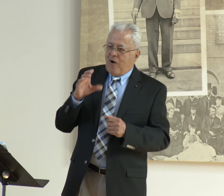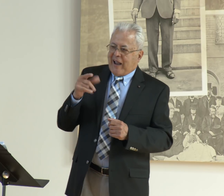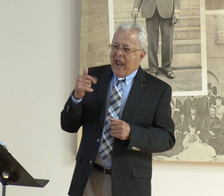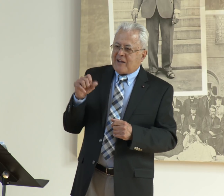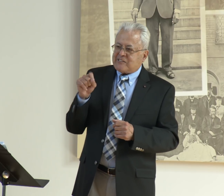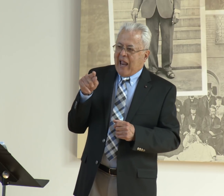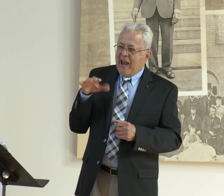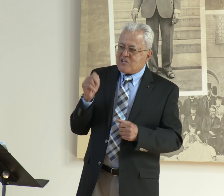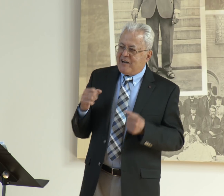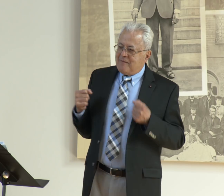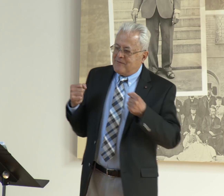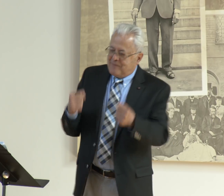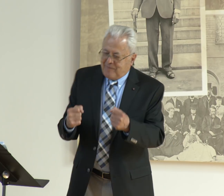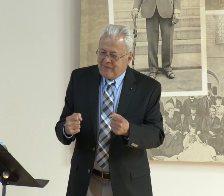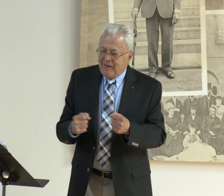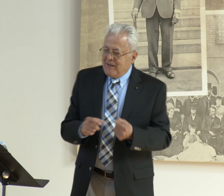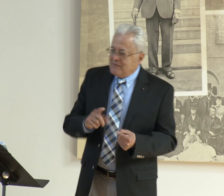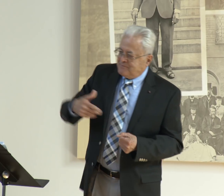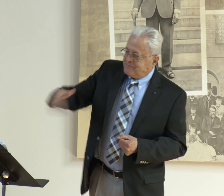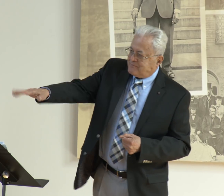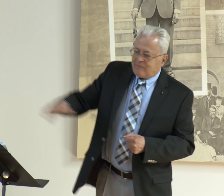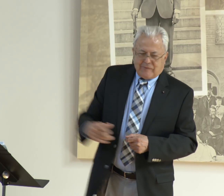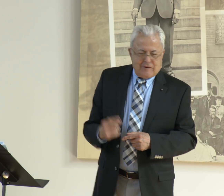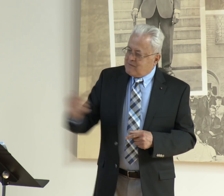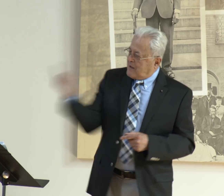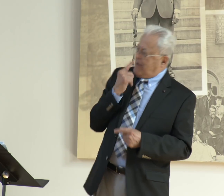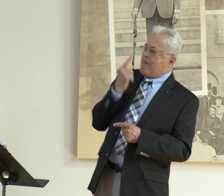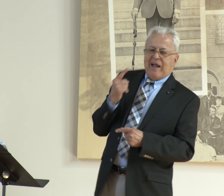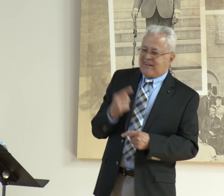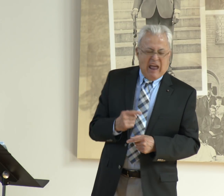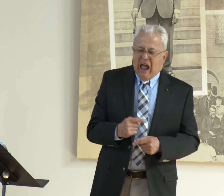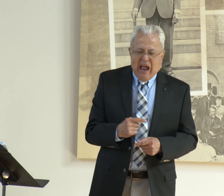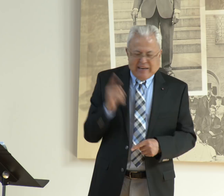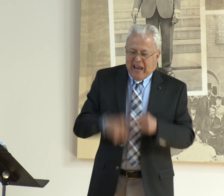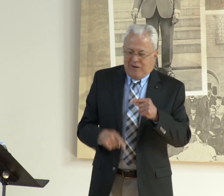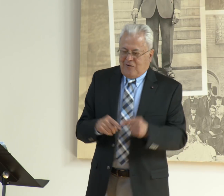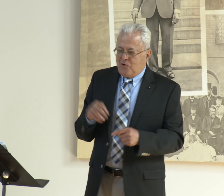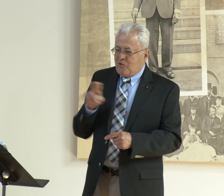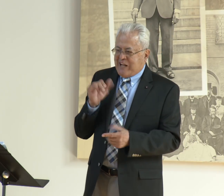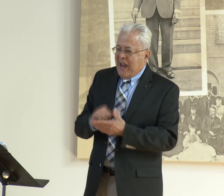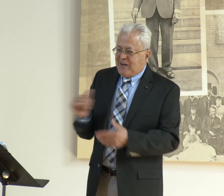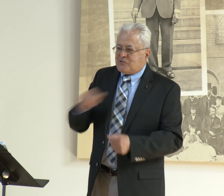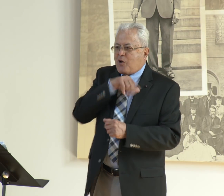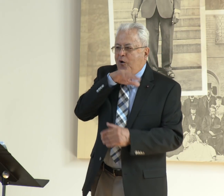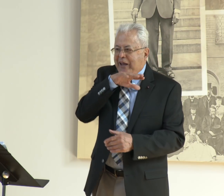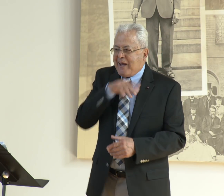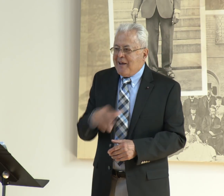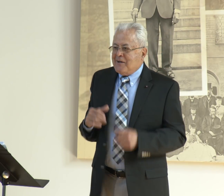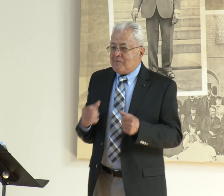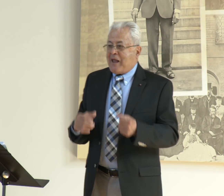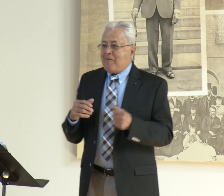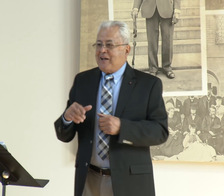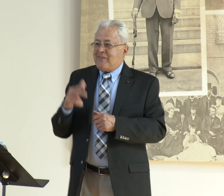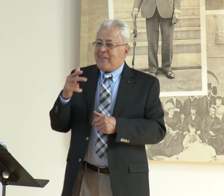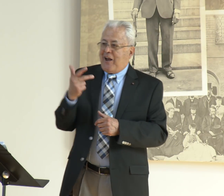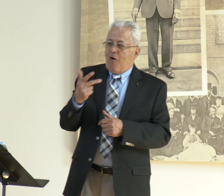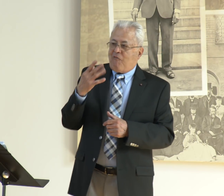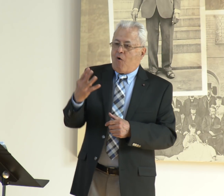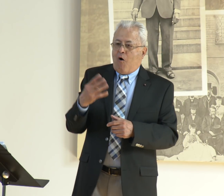to stop in a gas station, find a bathroom somewhere to attend to himself, and he'd walk in and say, no, there's no way I'm using this